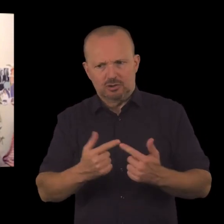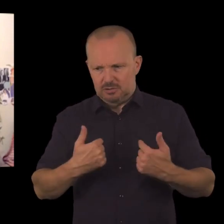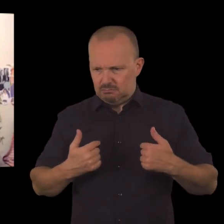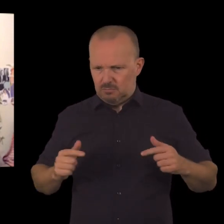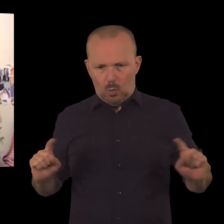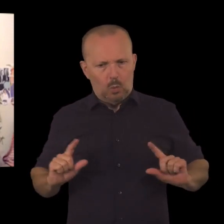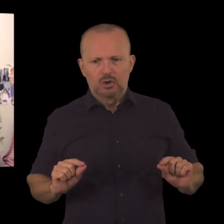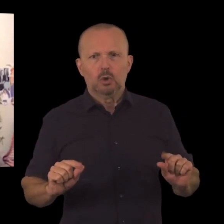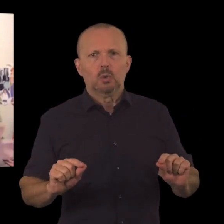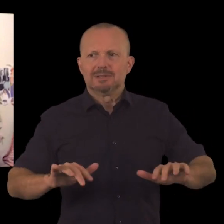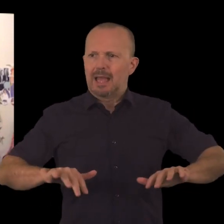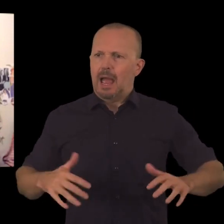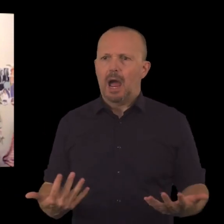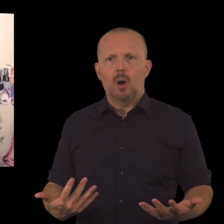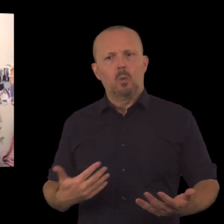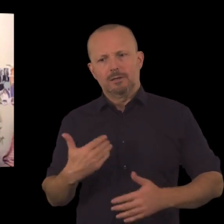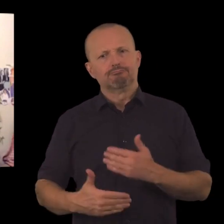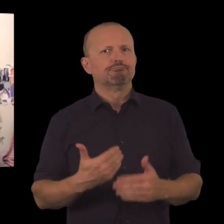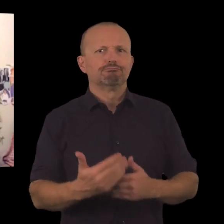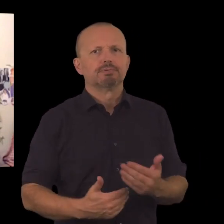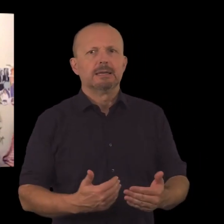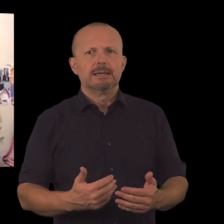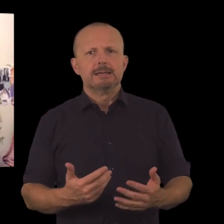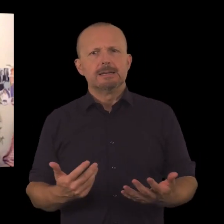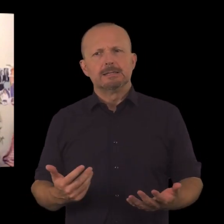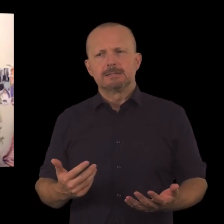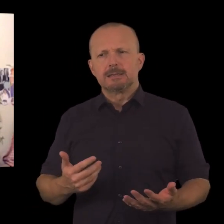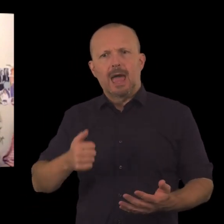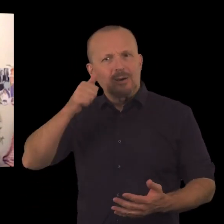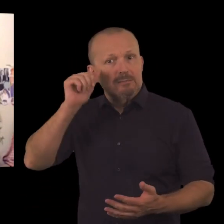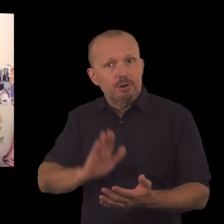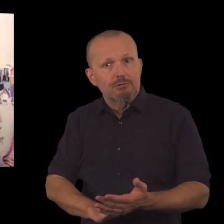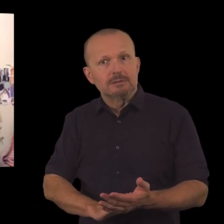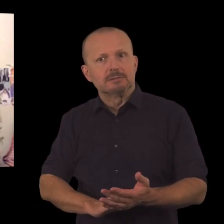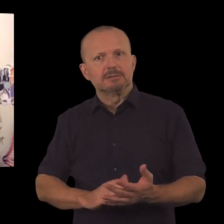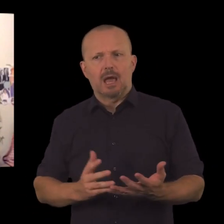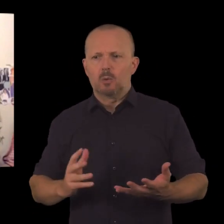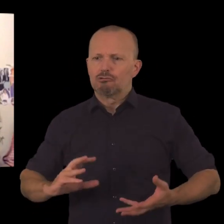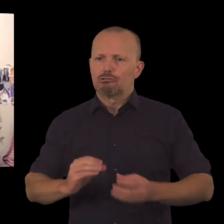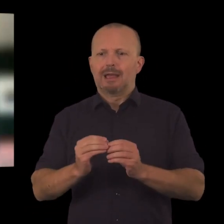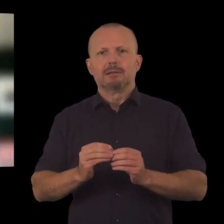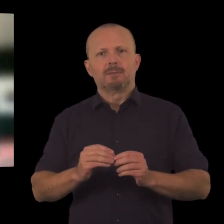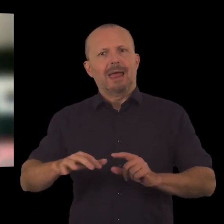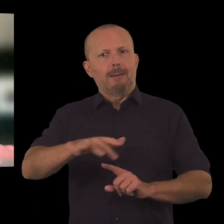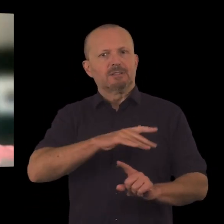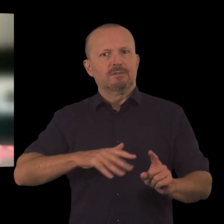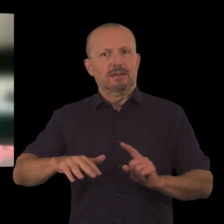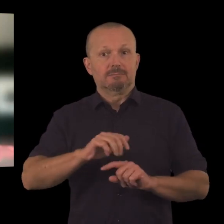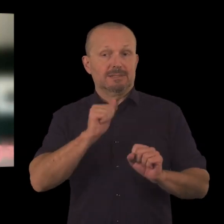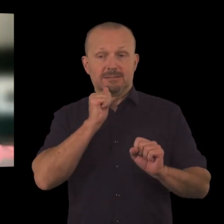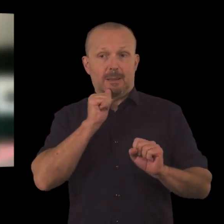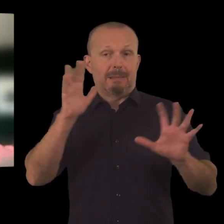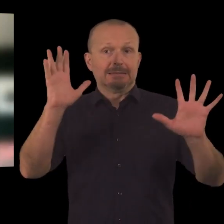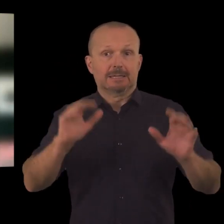we've been experiencing. It's how we're holding that space and those experiences. It's magic. Yeah, that's beautiful. Thank